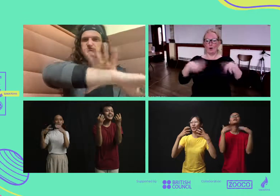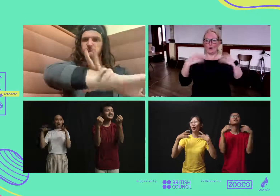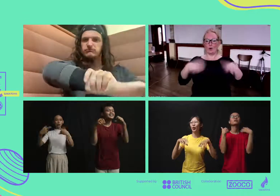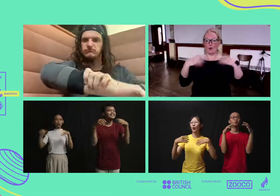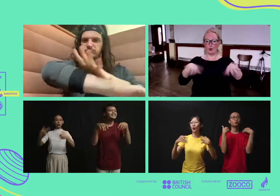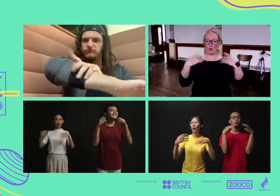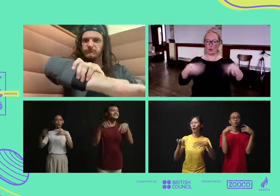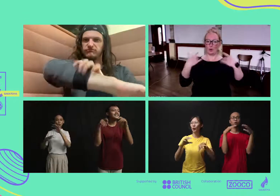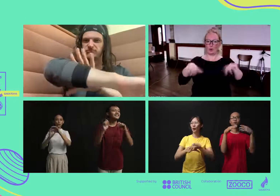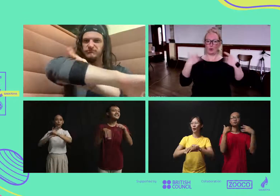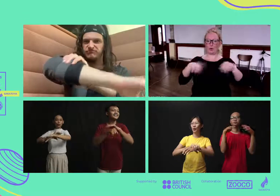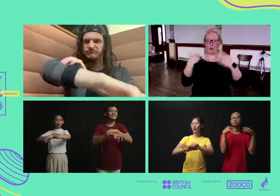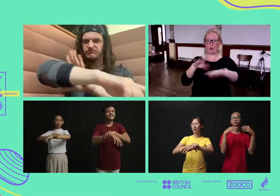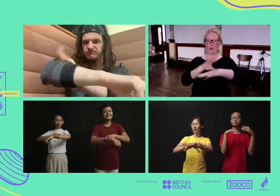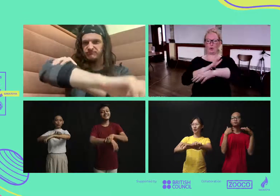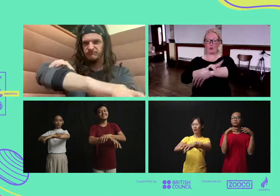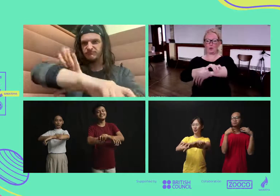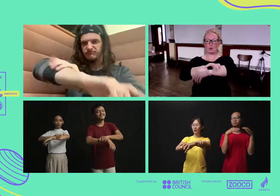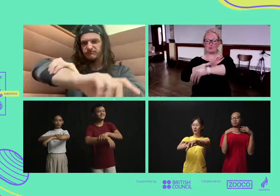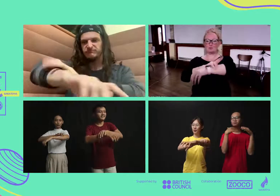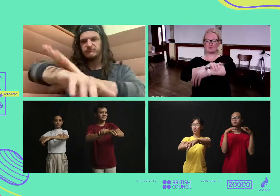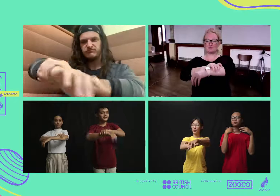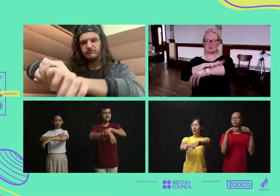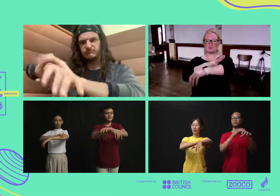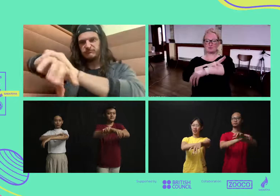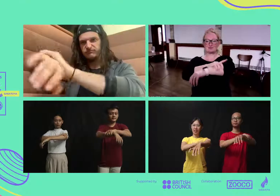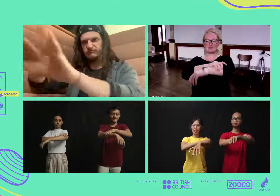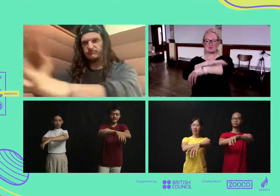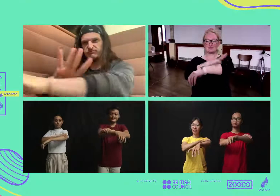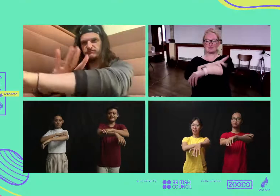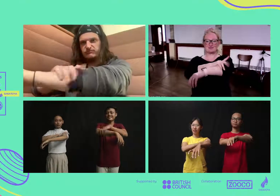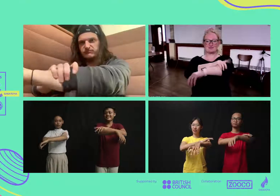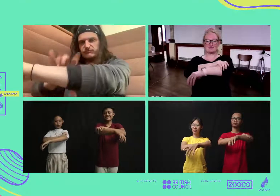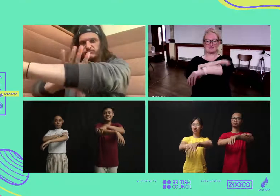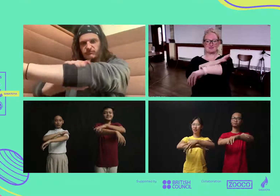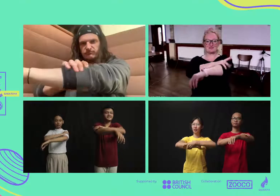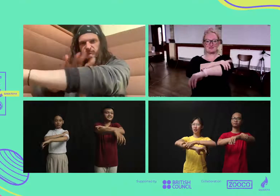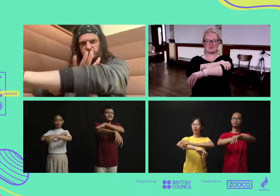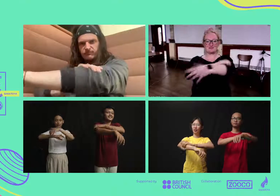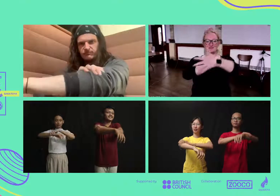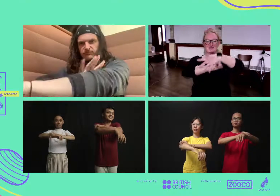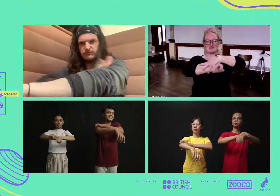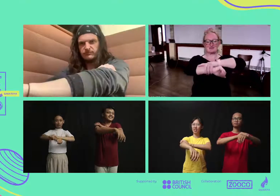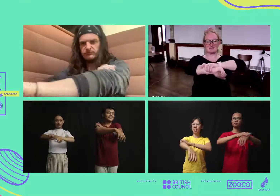out. Okay, and then you want to massage your arms a little bit.